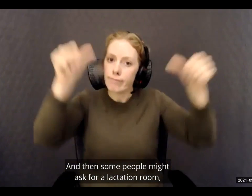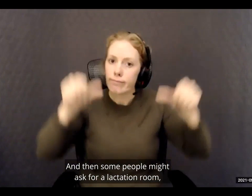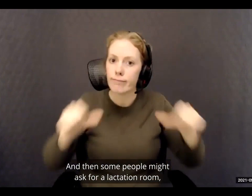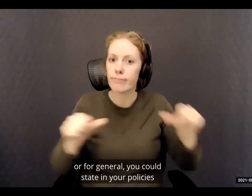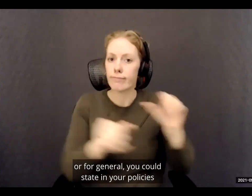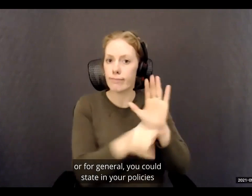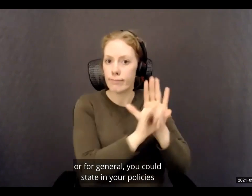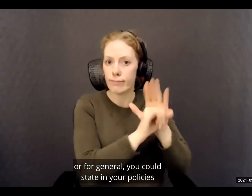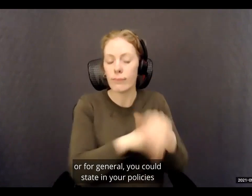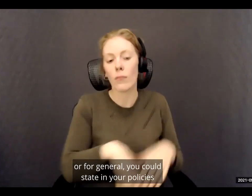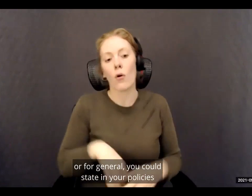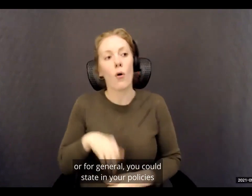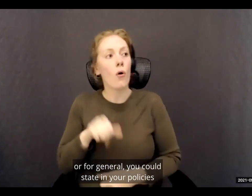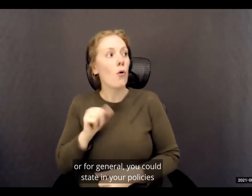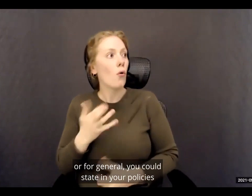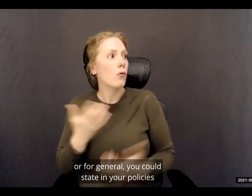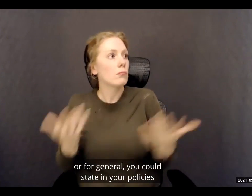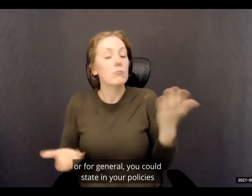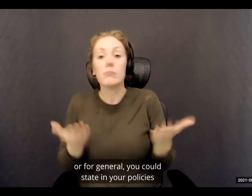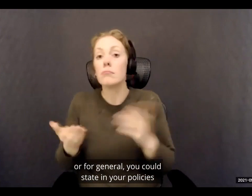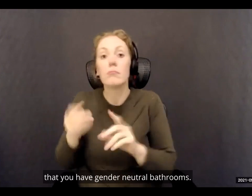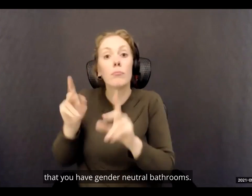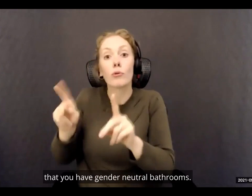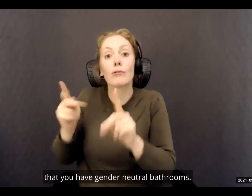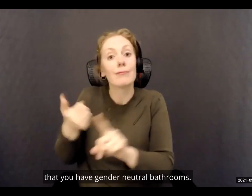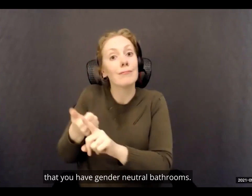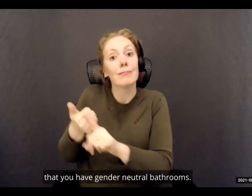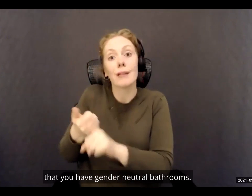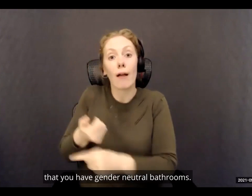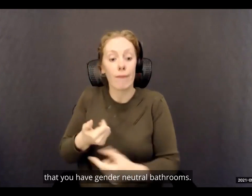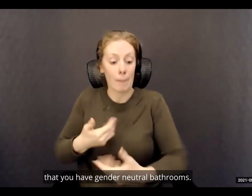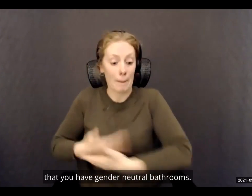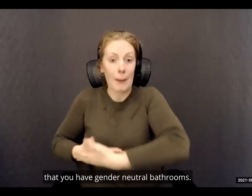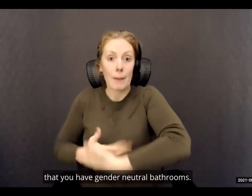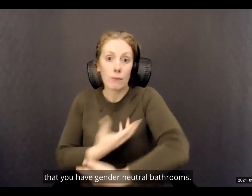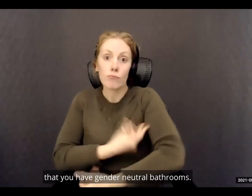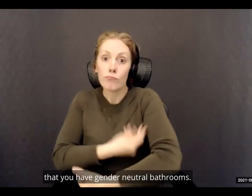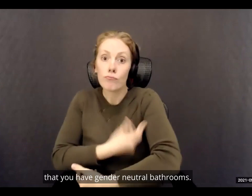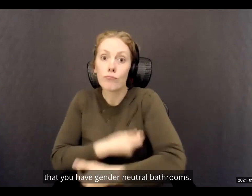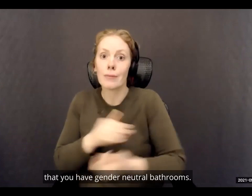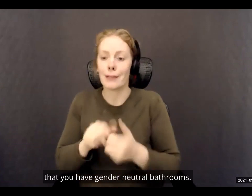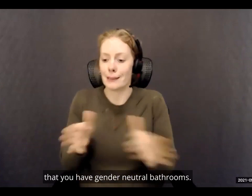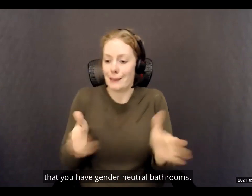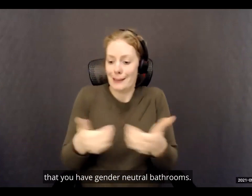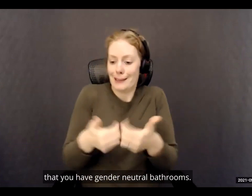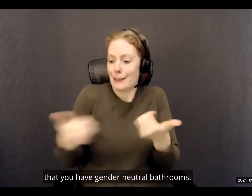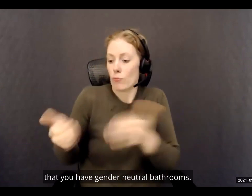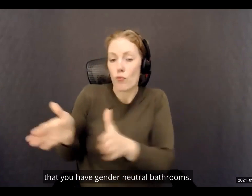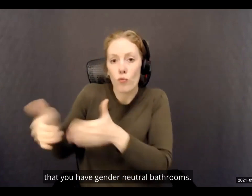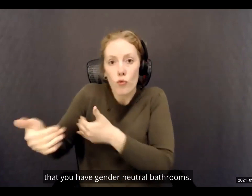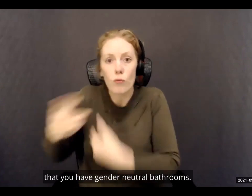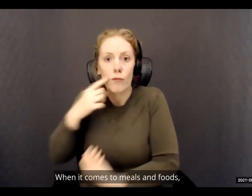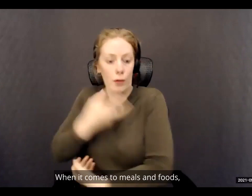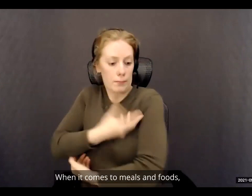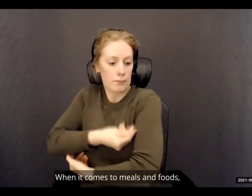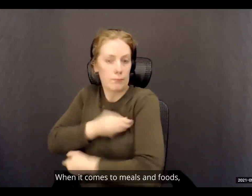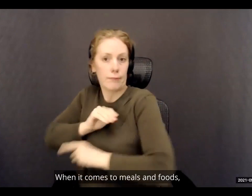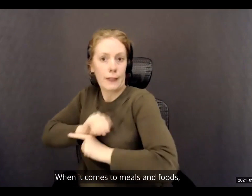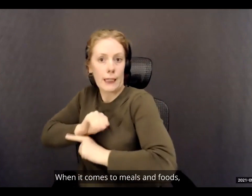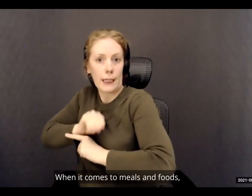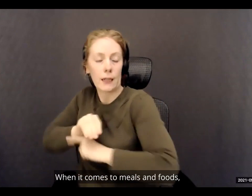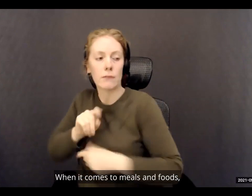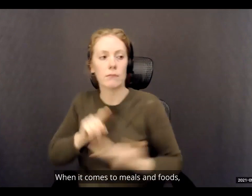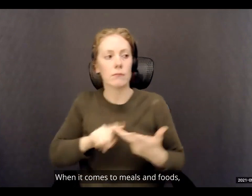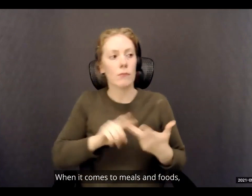room or for general, you could state in your policies that you have gender neutral bathrooms. When it comes